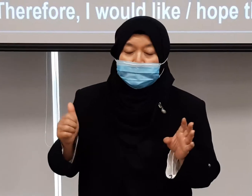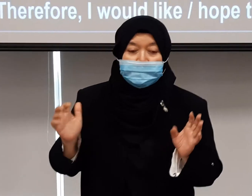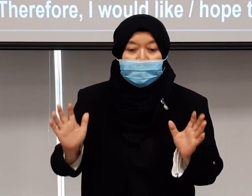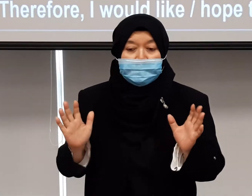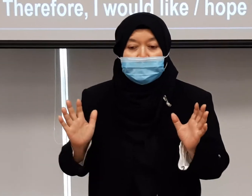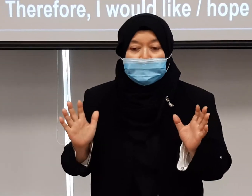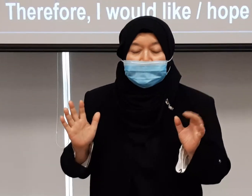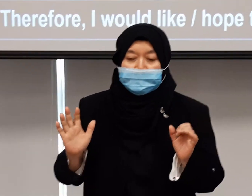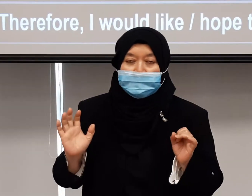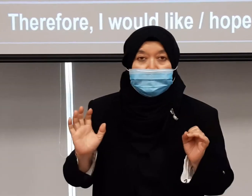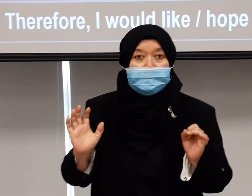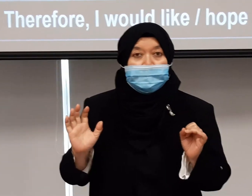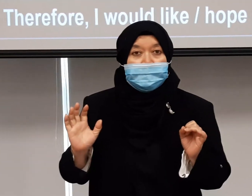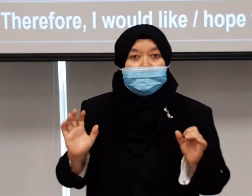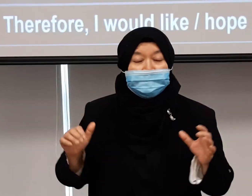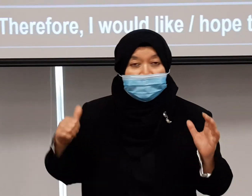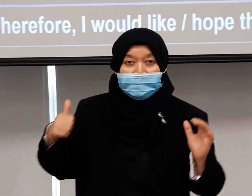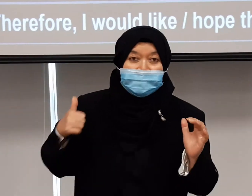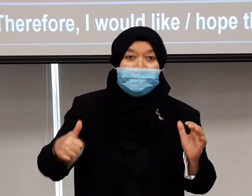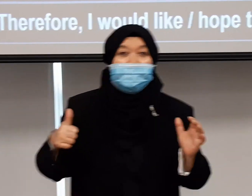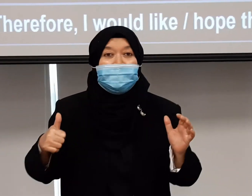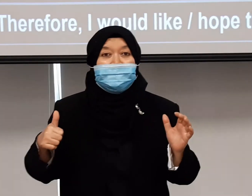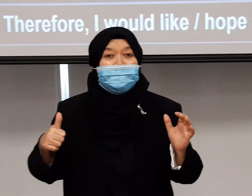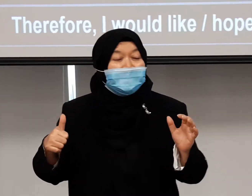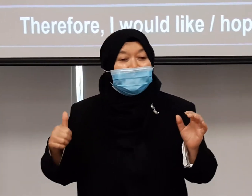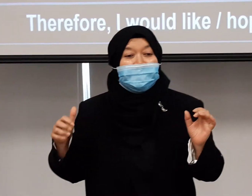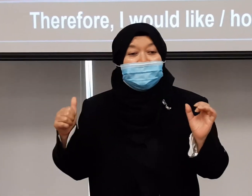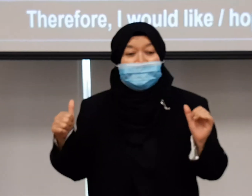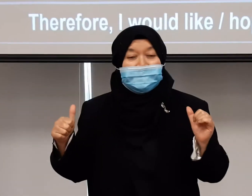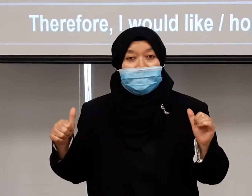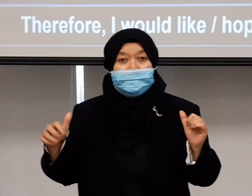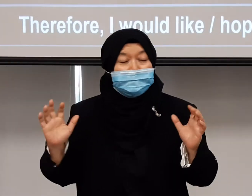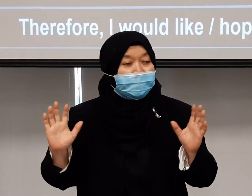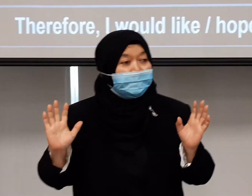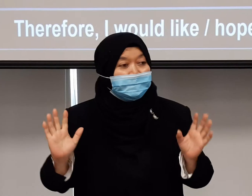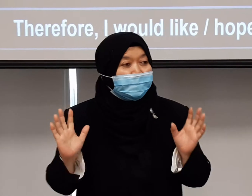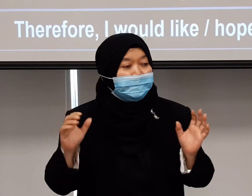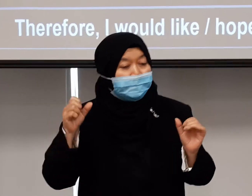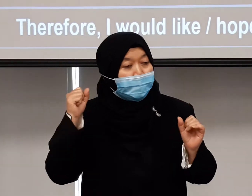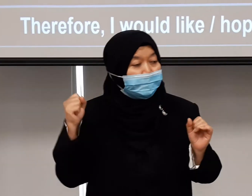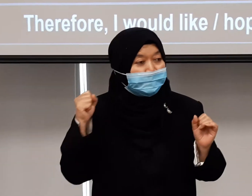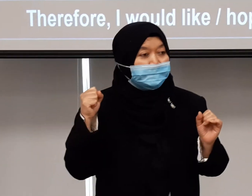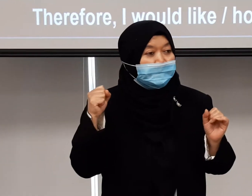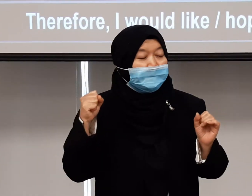house and then rang the bell, rang the house bell. And then they were very scared. They called me, and